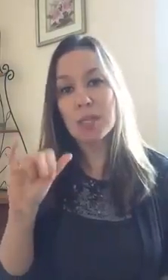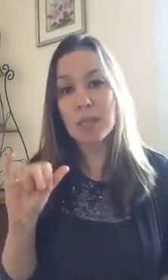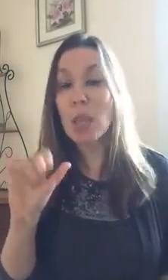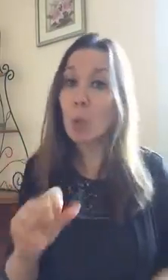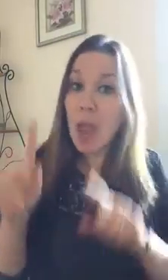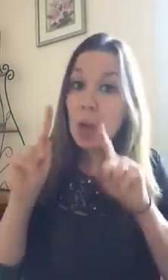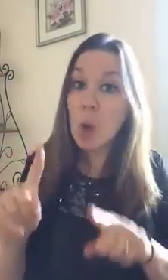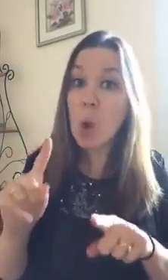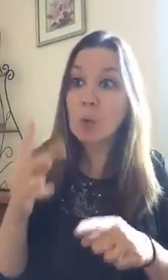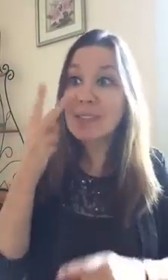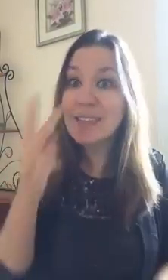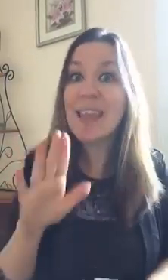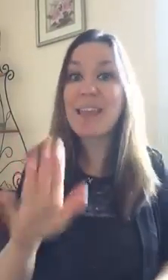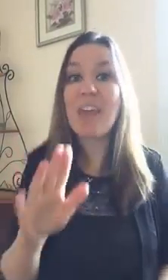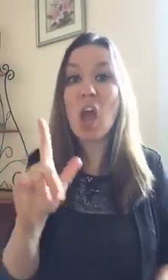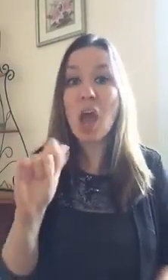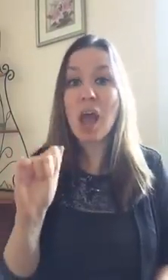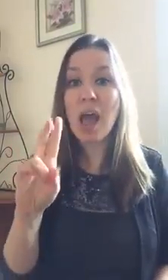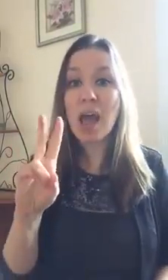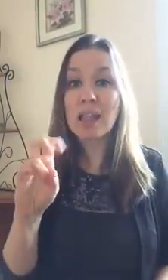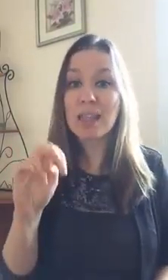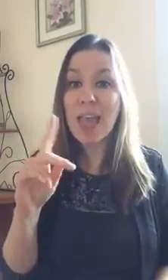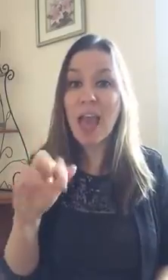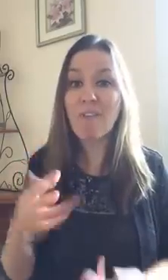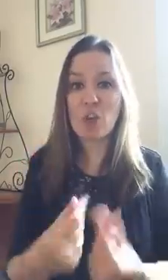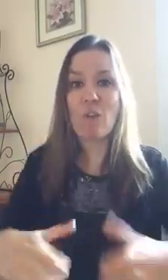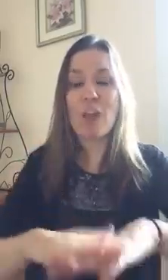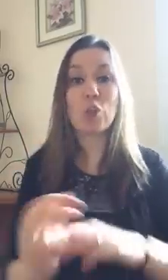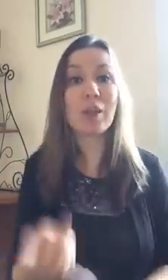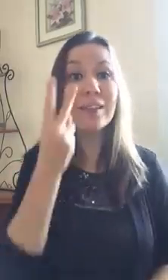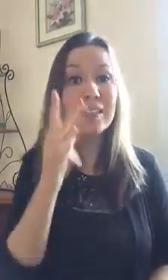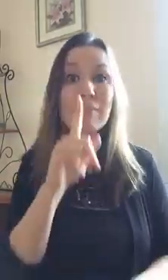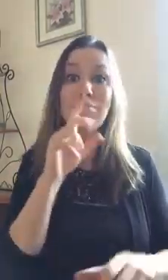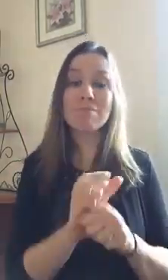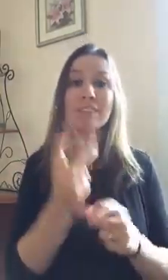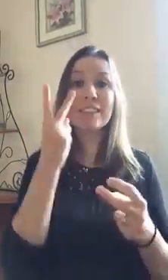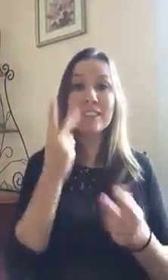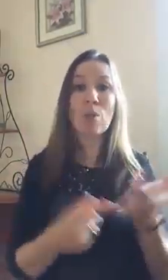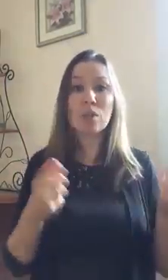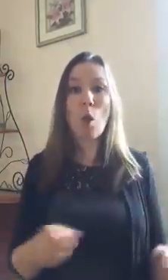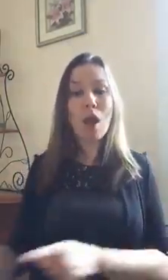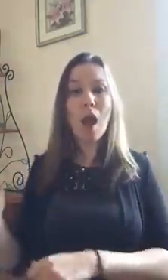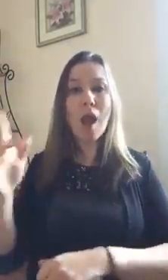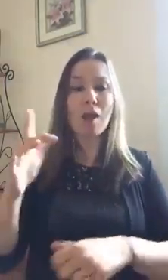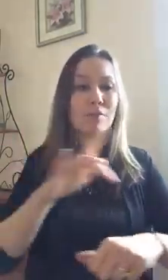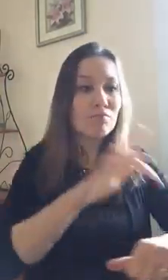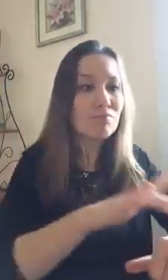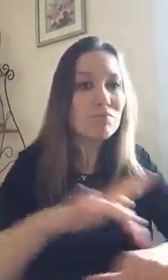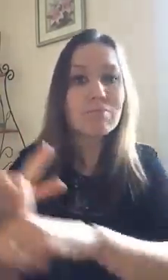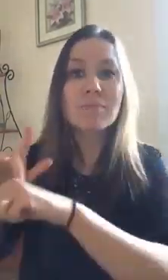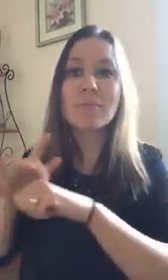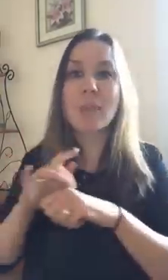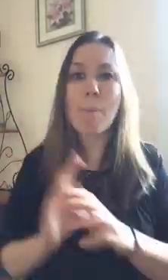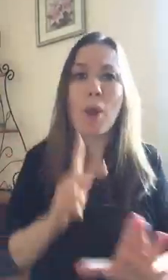lavender fields and you can see what's going on and you can participate in the weeding and you can participate and see the